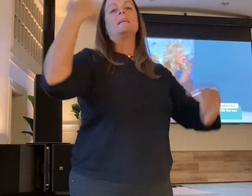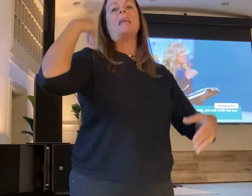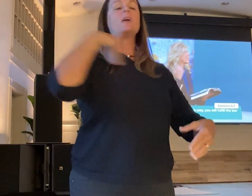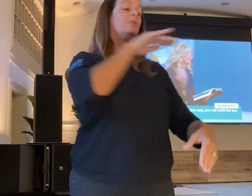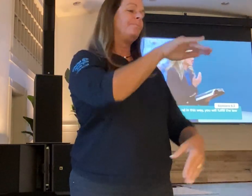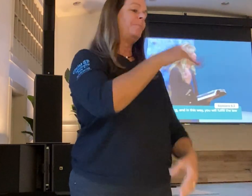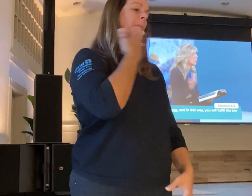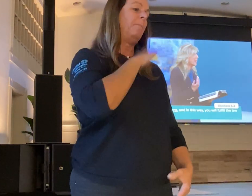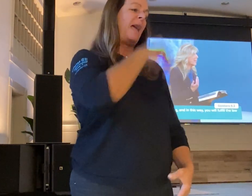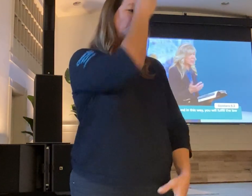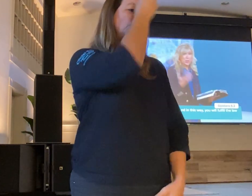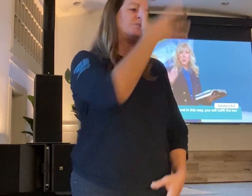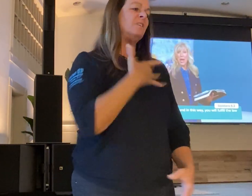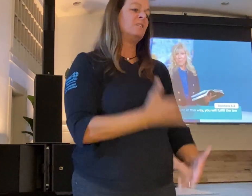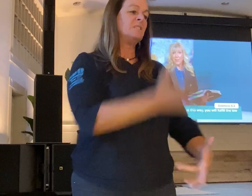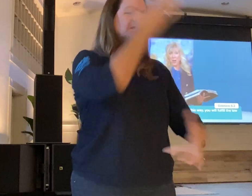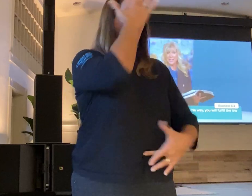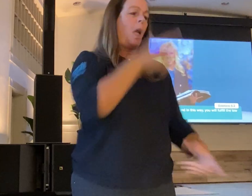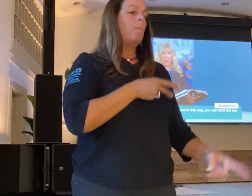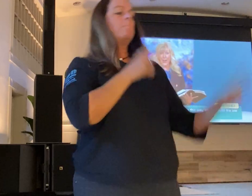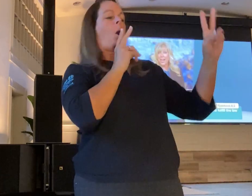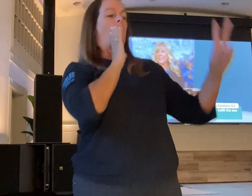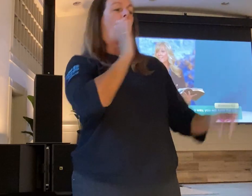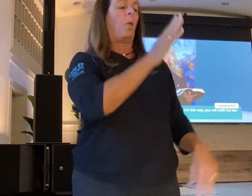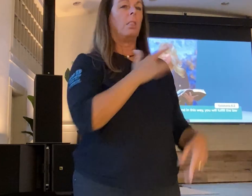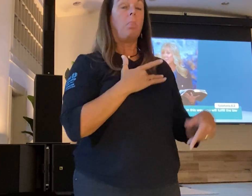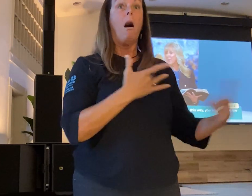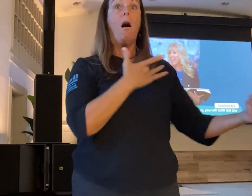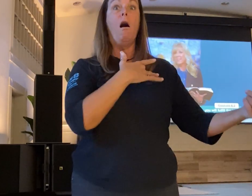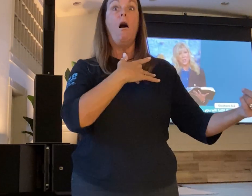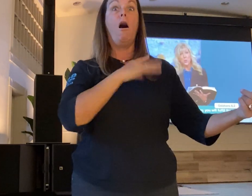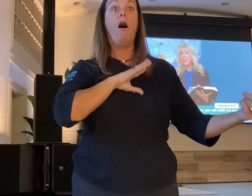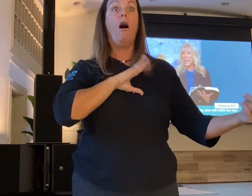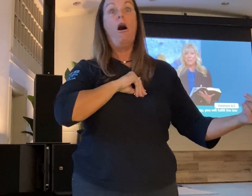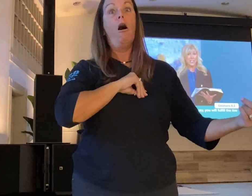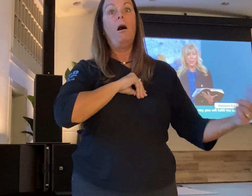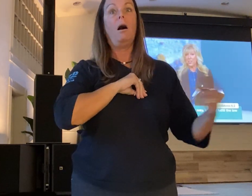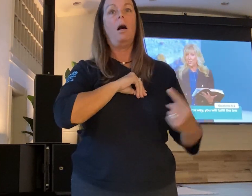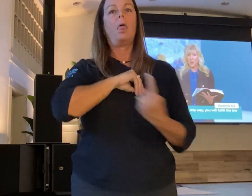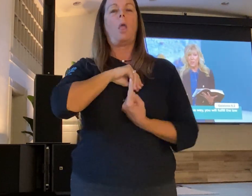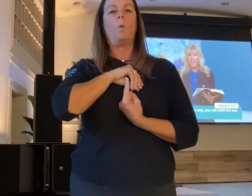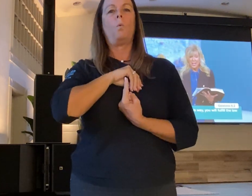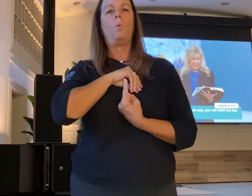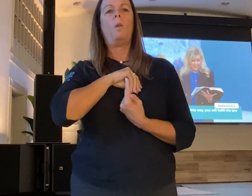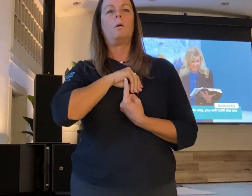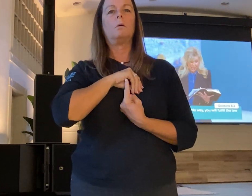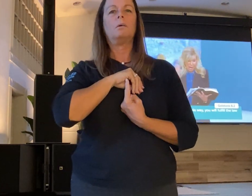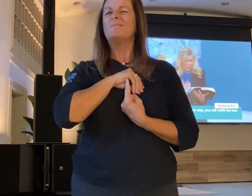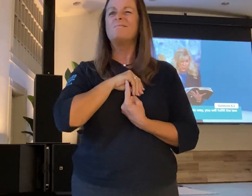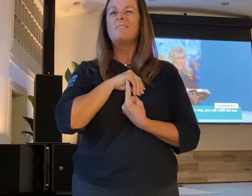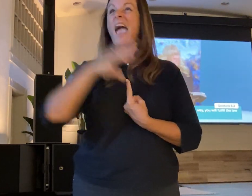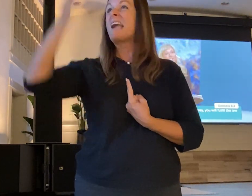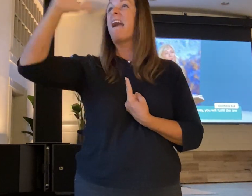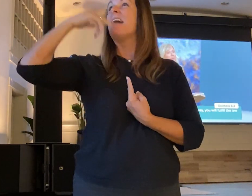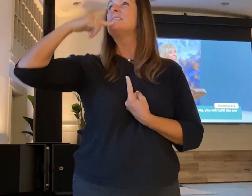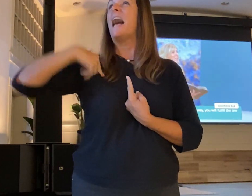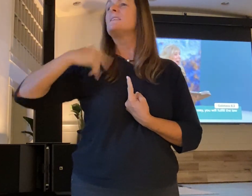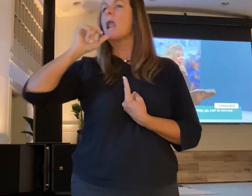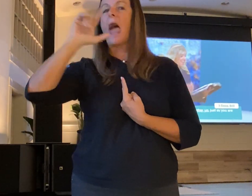weight. Because all of us are going to go through things that are too heavy for us to carry, and it's God's plan that you wouldn't have to carry it alone. This is